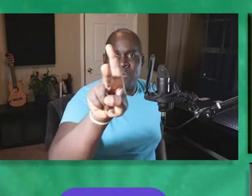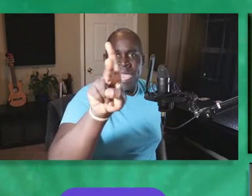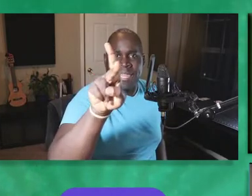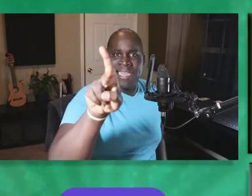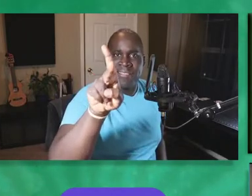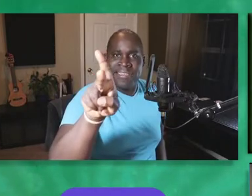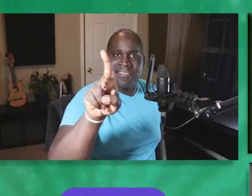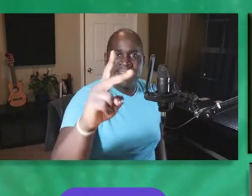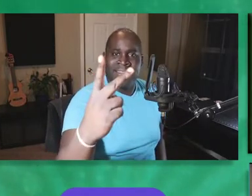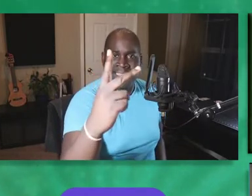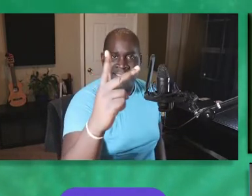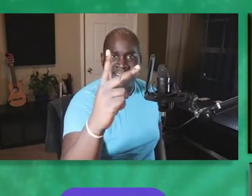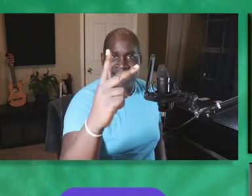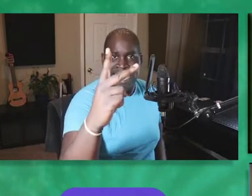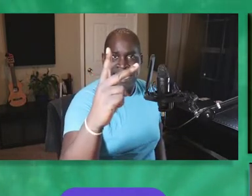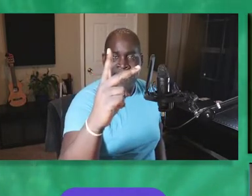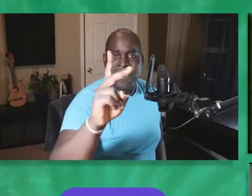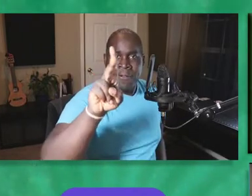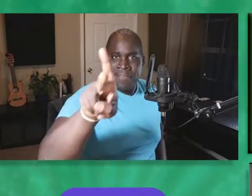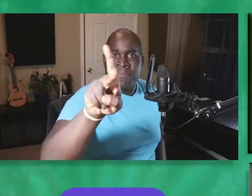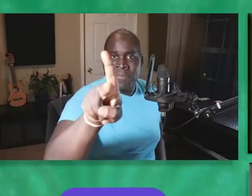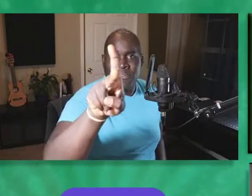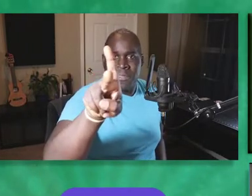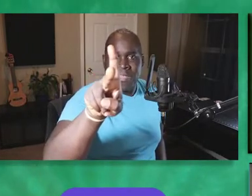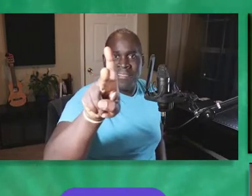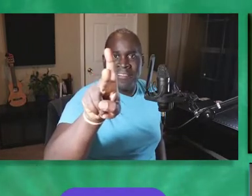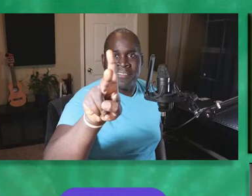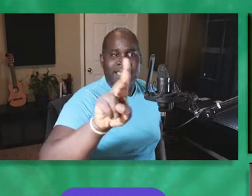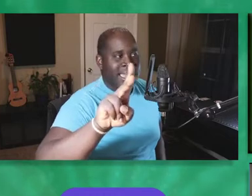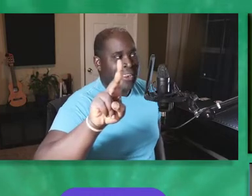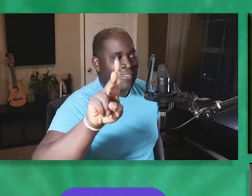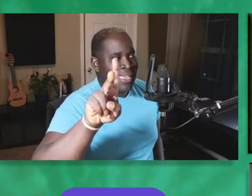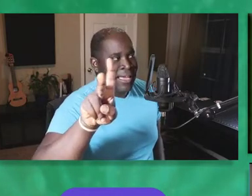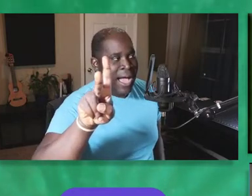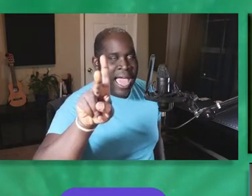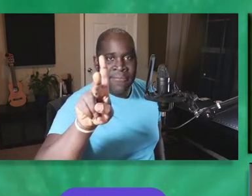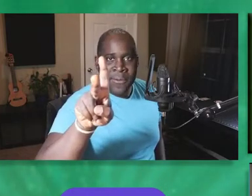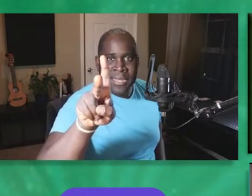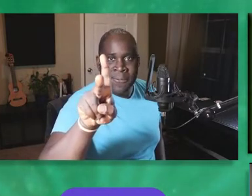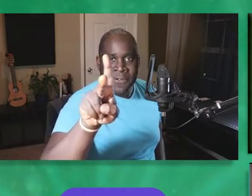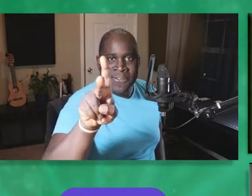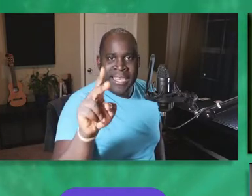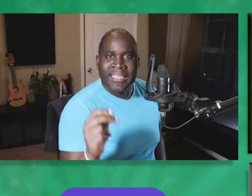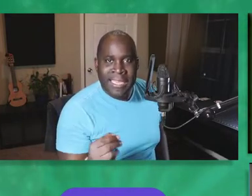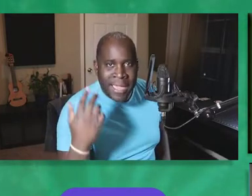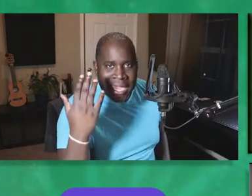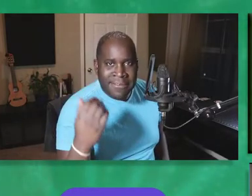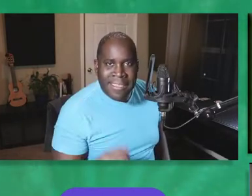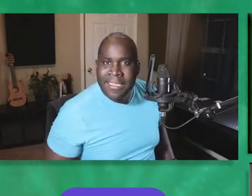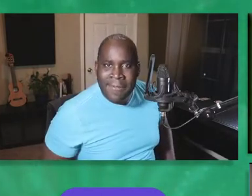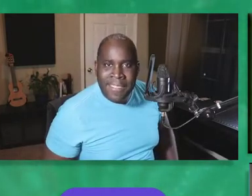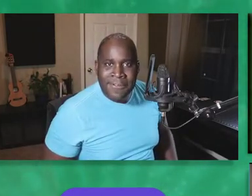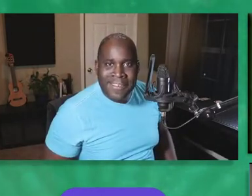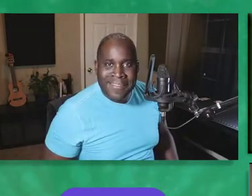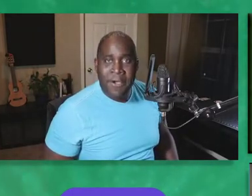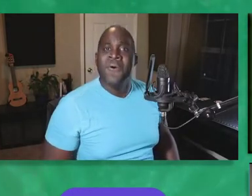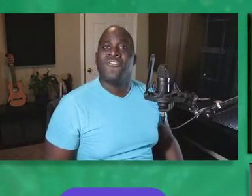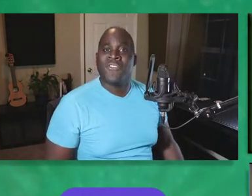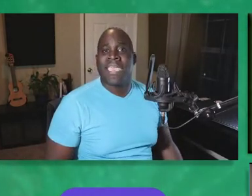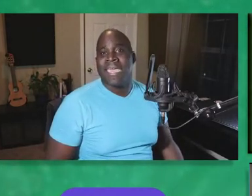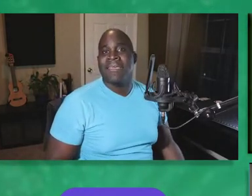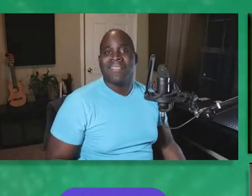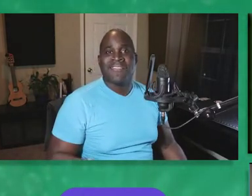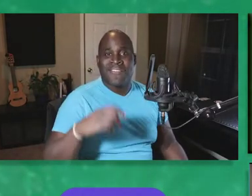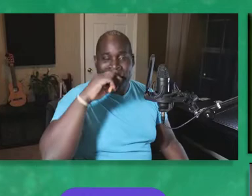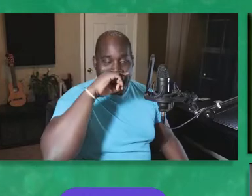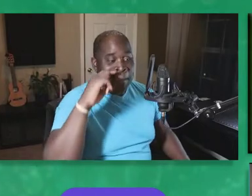people do K like this. Like, this is K. I've seen people do it like this, and it's like, I have no idea what you're signing. Like, in my head, it's like, I've never seen this sign. Oh, it's just